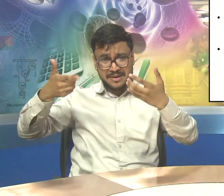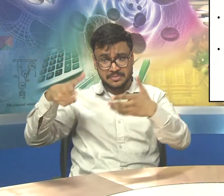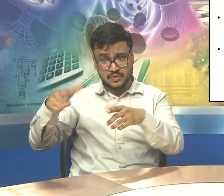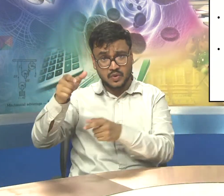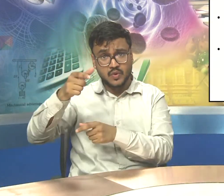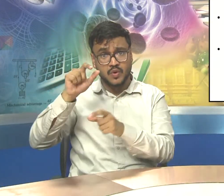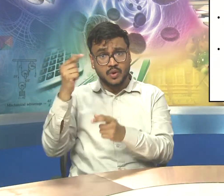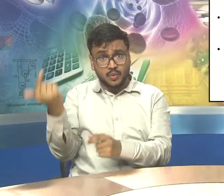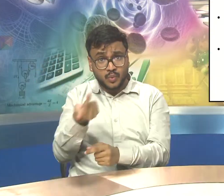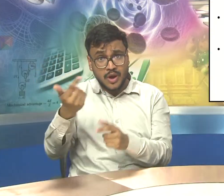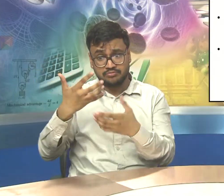promises.